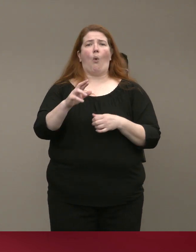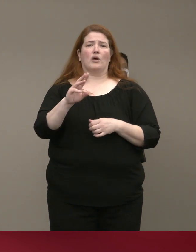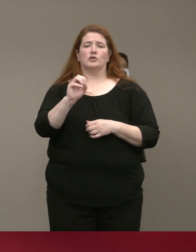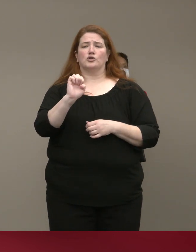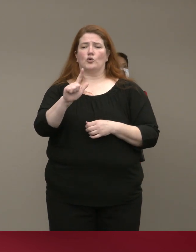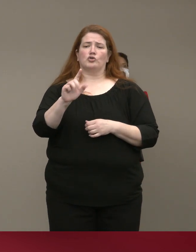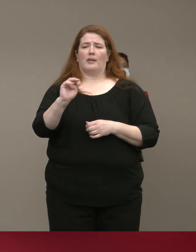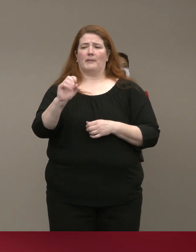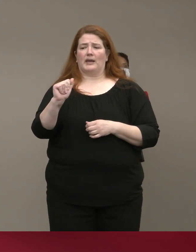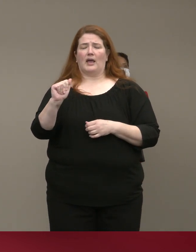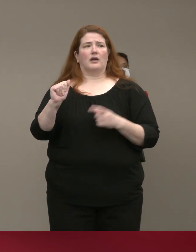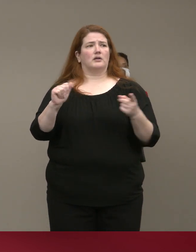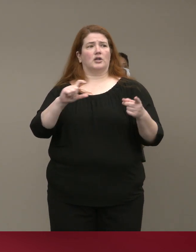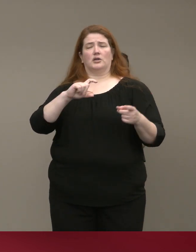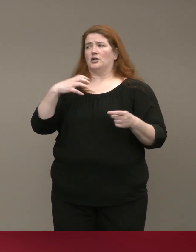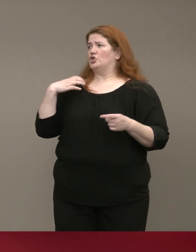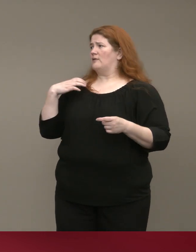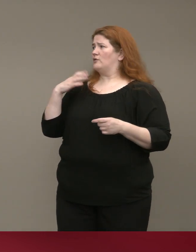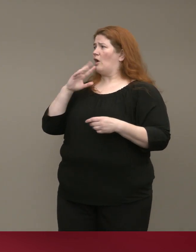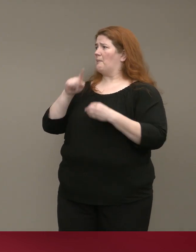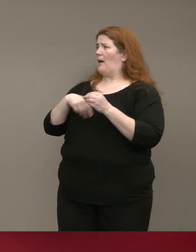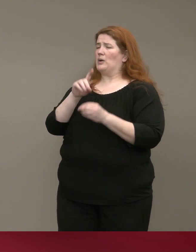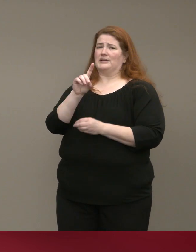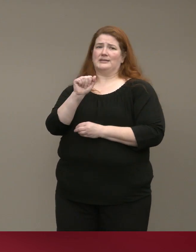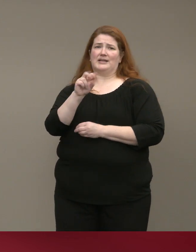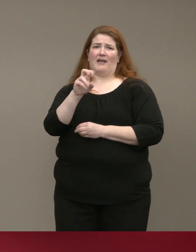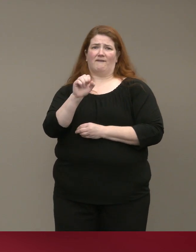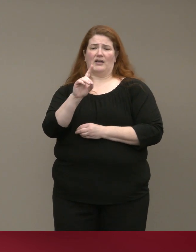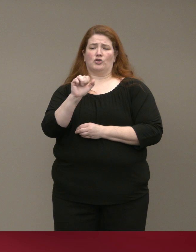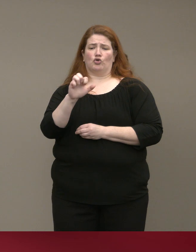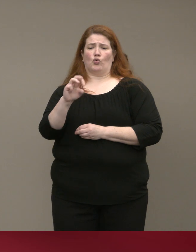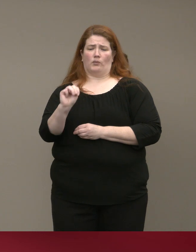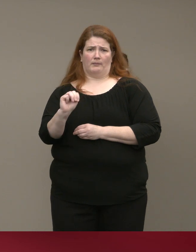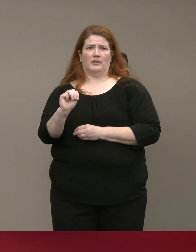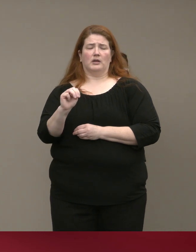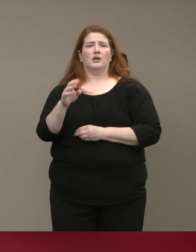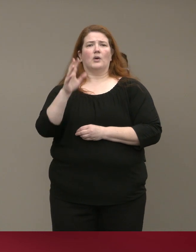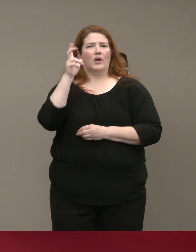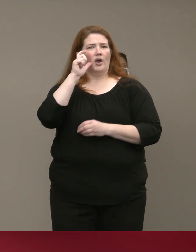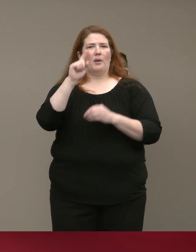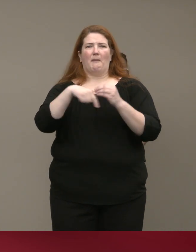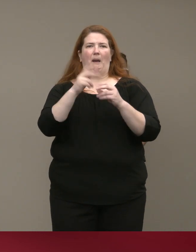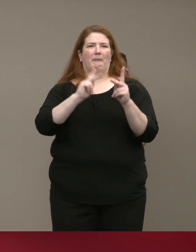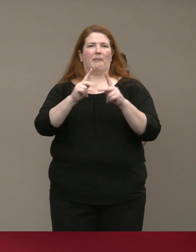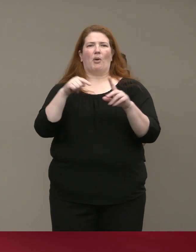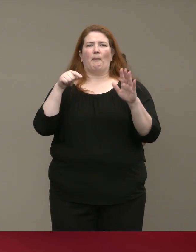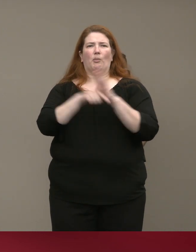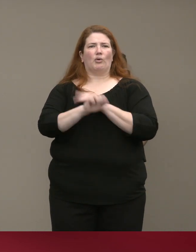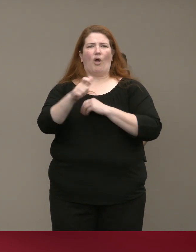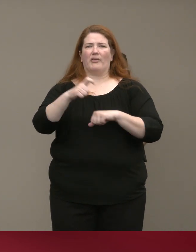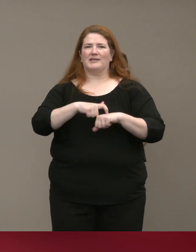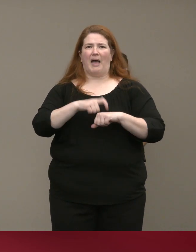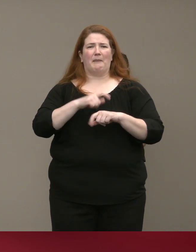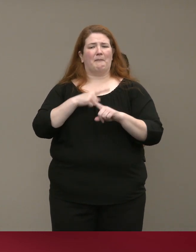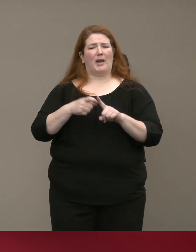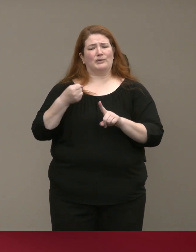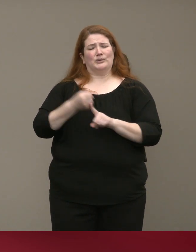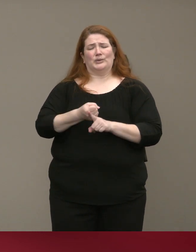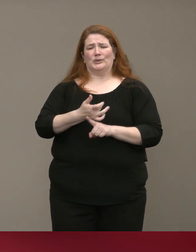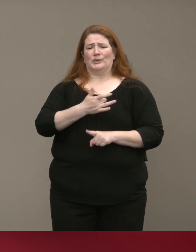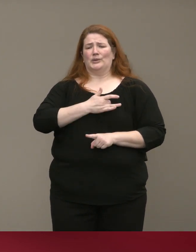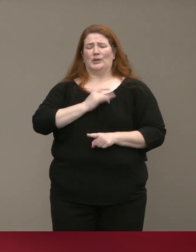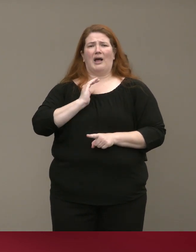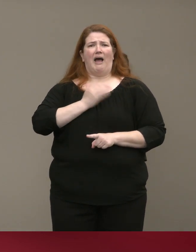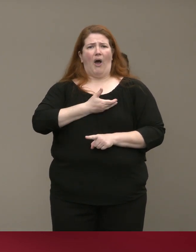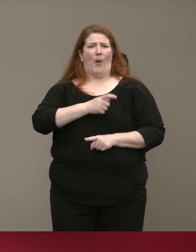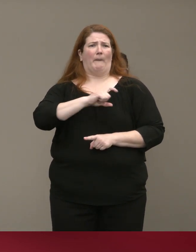while you're up there, could you please talk about Dave Dorn? You know, we hear about people who are murdered all the time, but when it hits the force, it brings